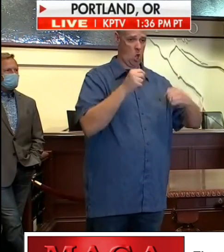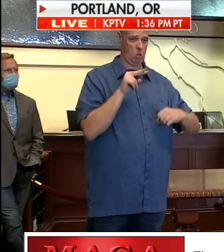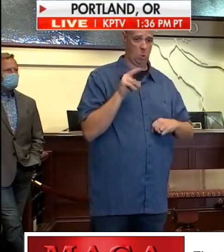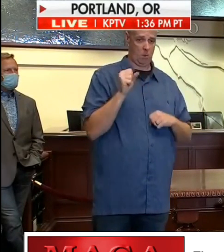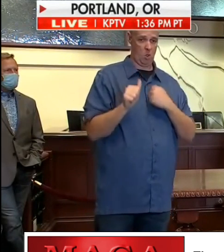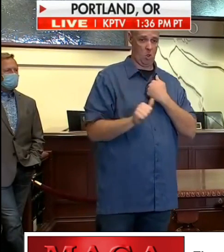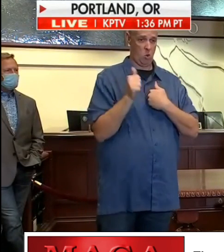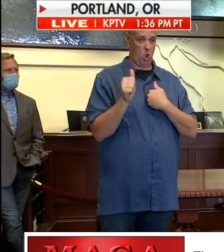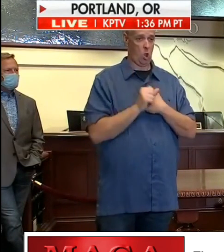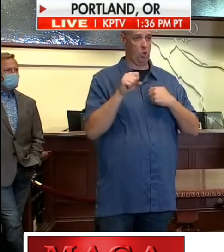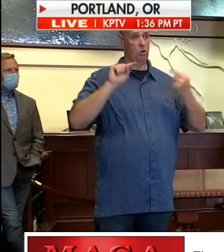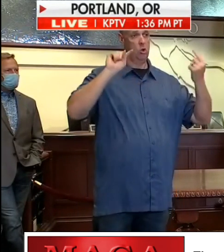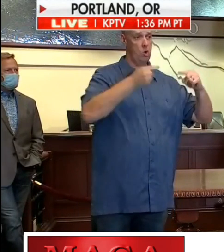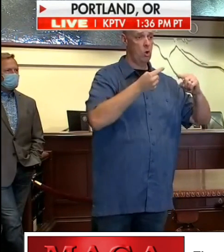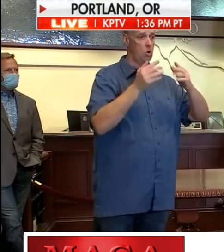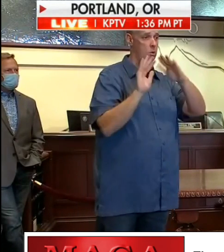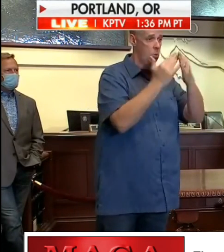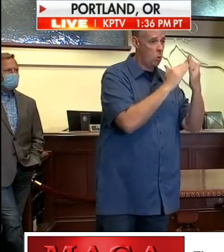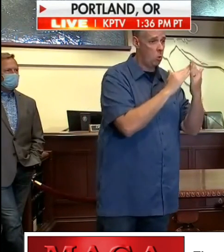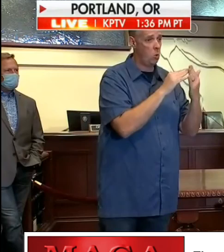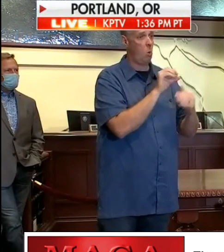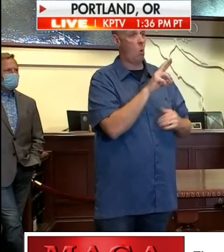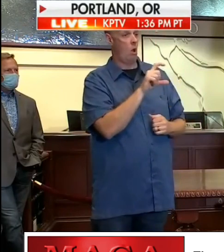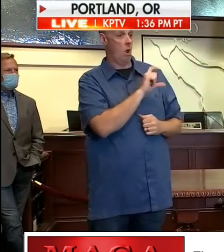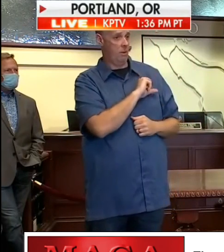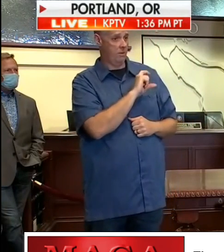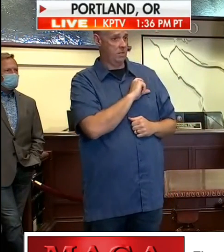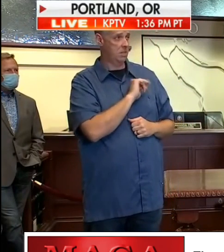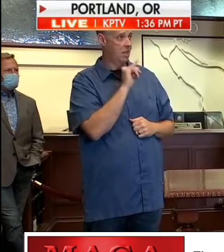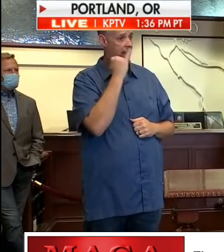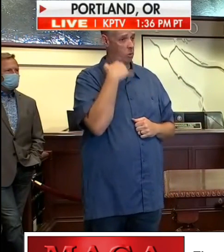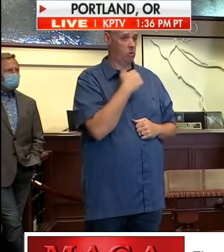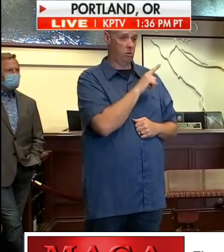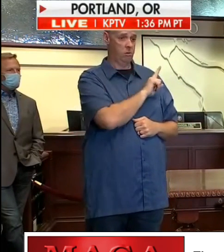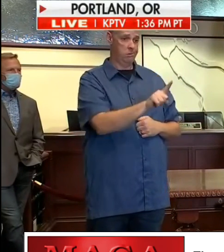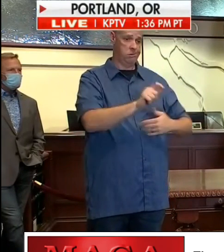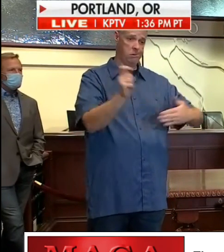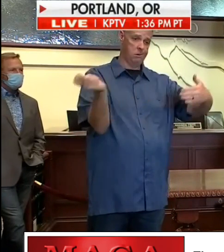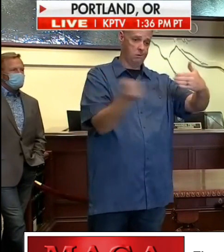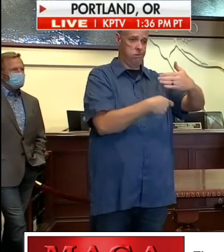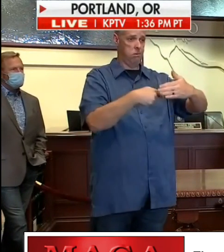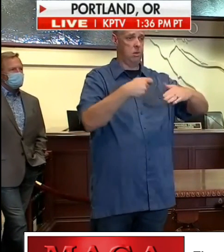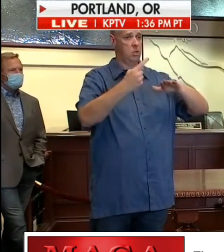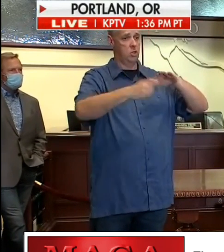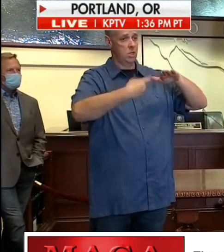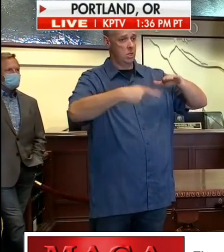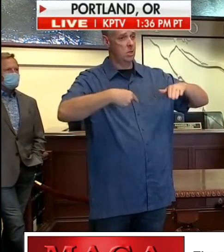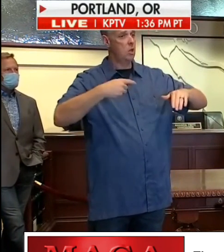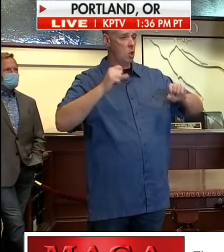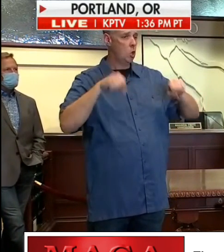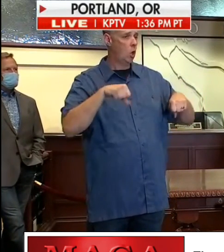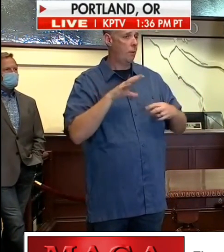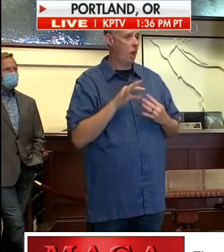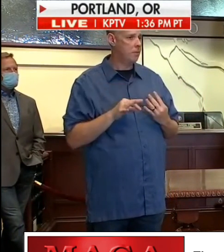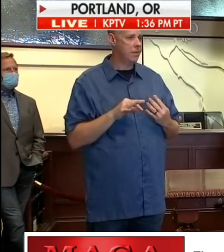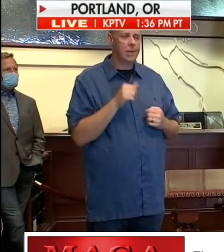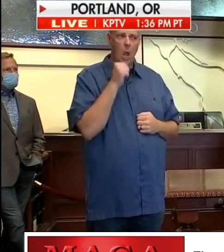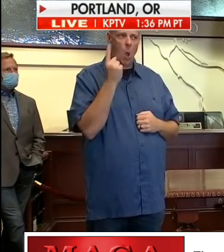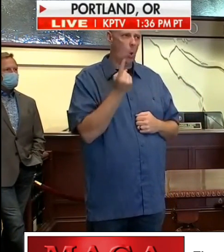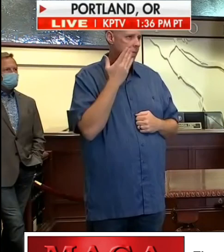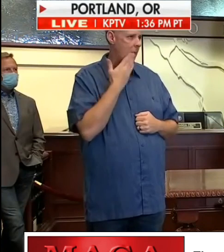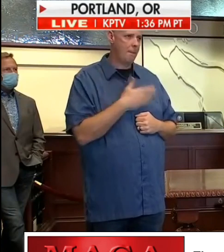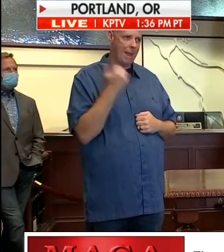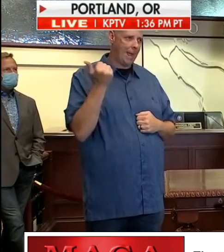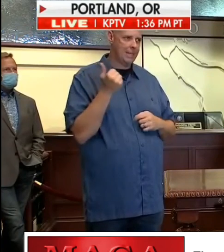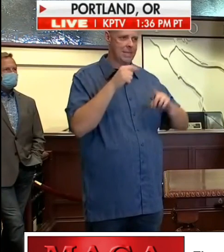threat to either officers or community members, disabling it by disabling the tires is an option. That's not always feasible, though, depending